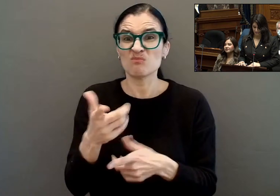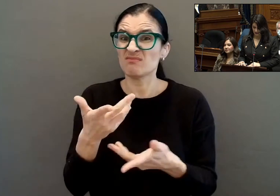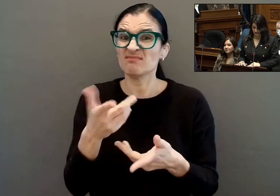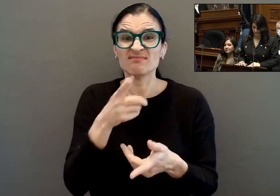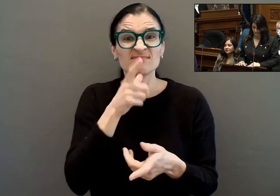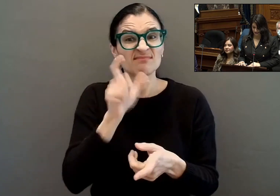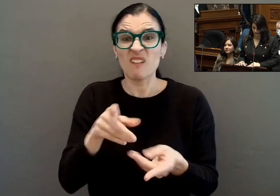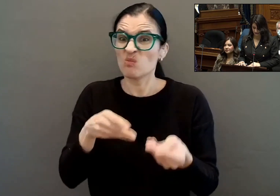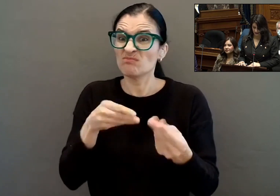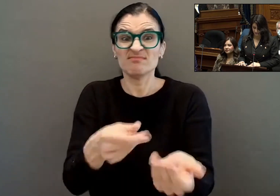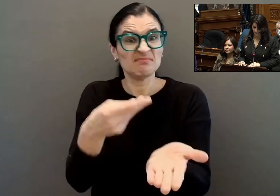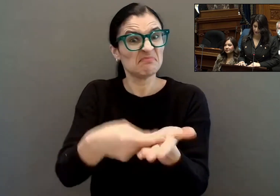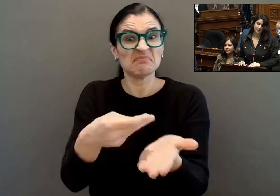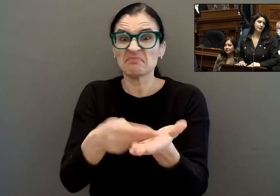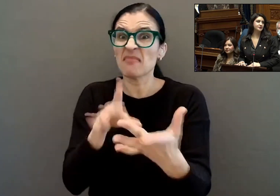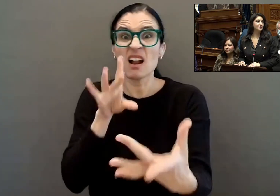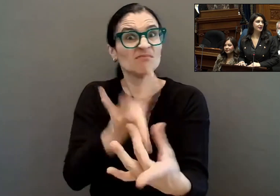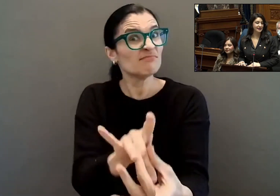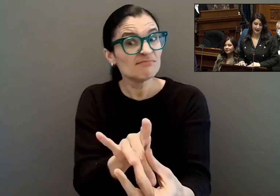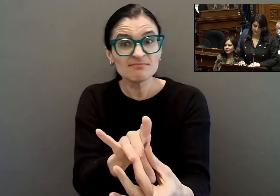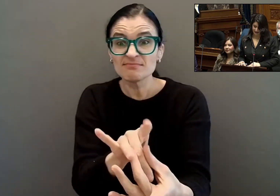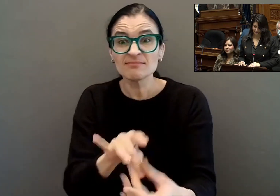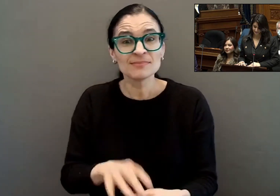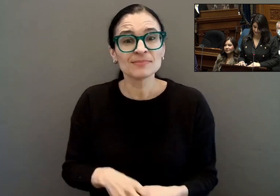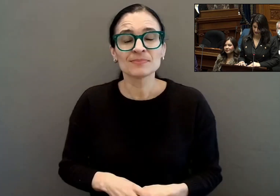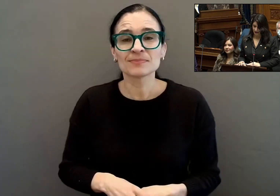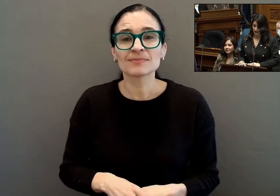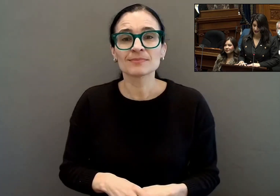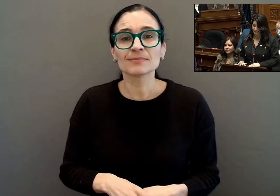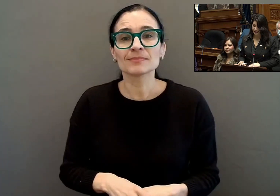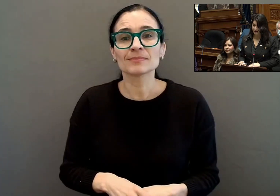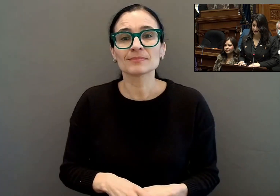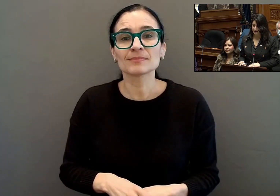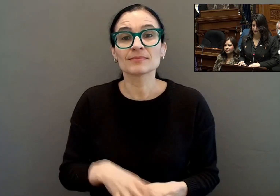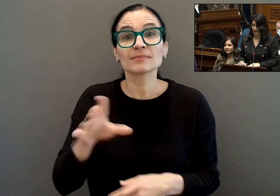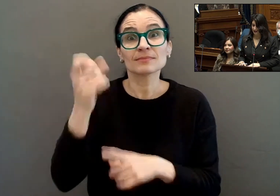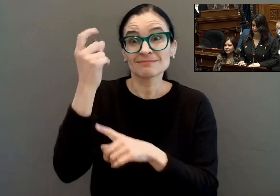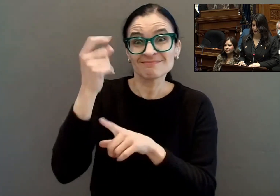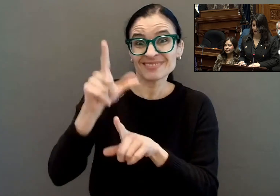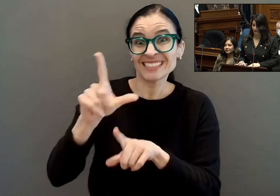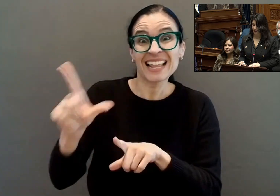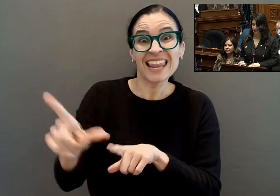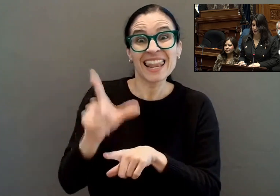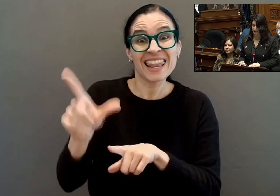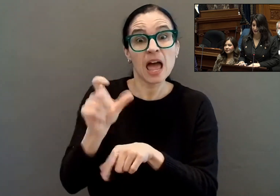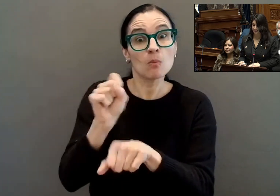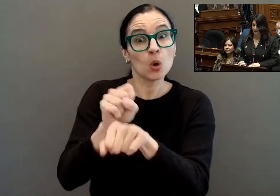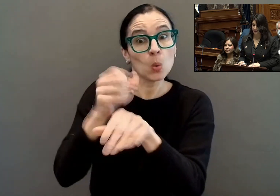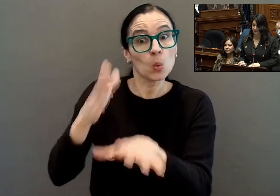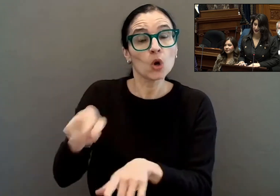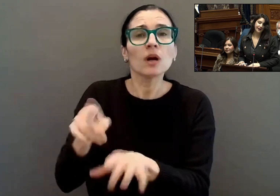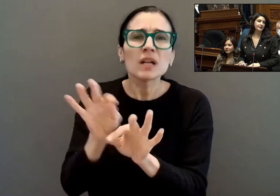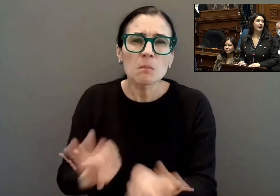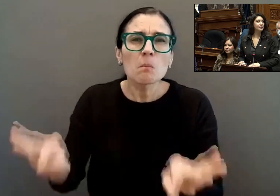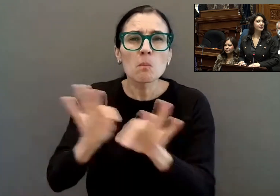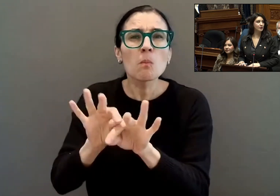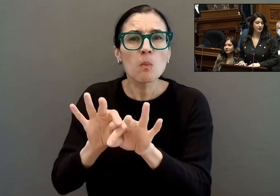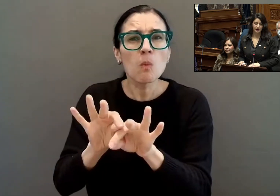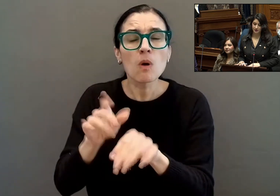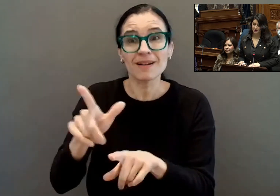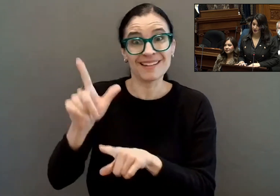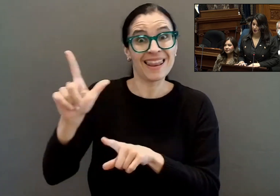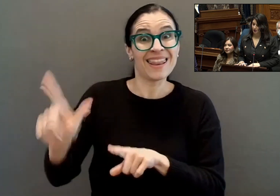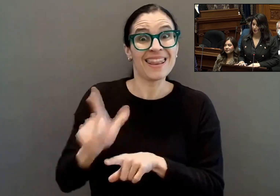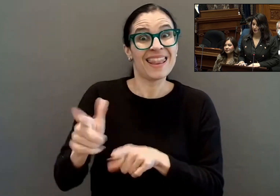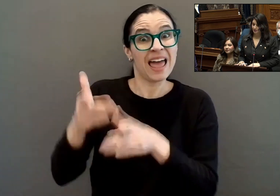this would be possible without the library workers who make it happen. Librarians, many of whom are CUPE members, and library